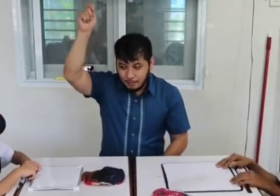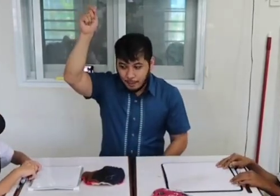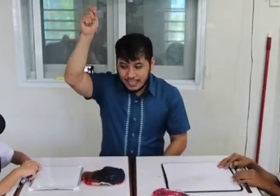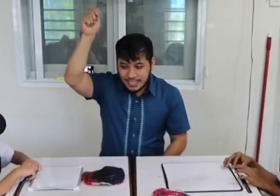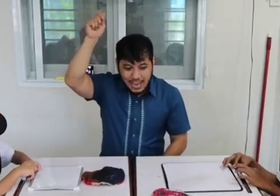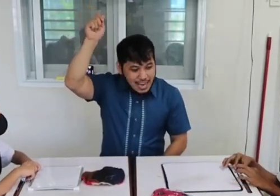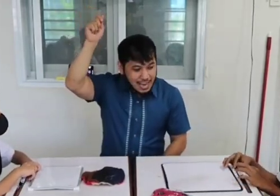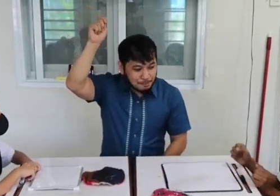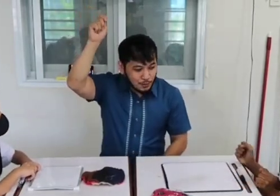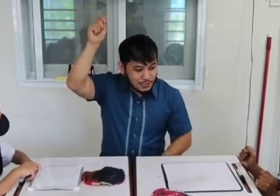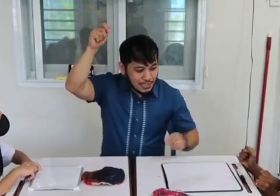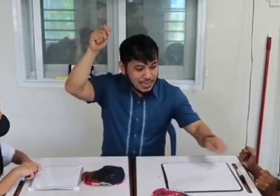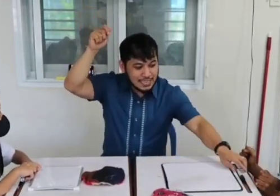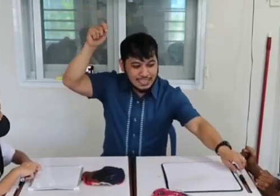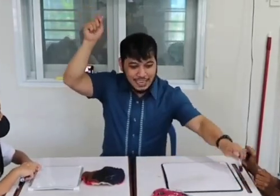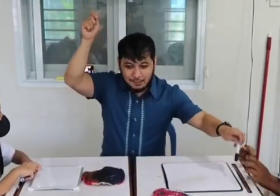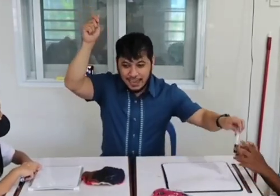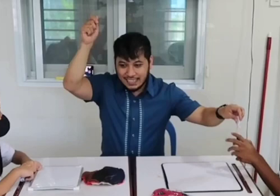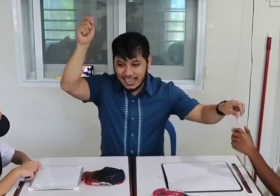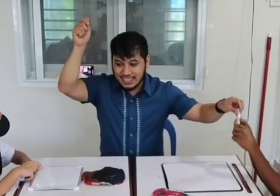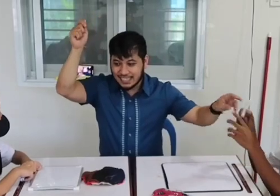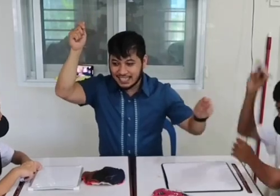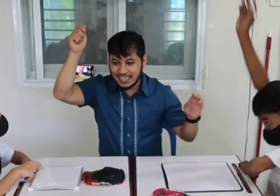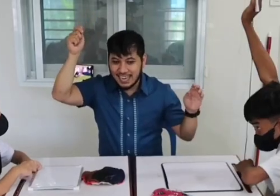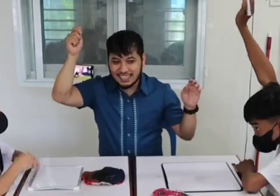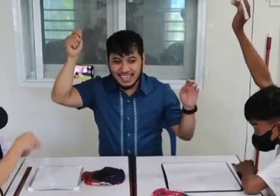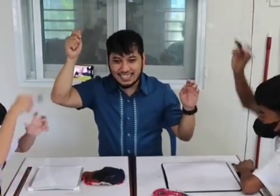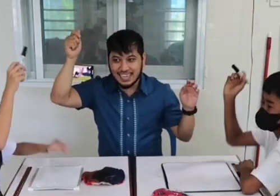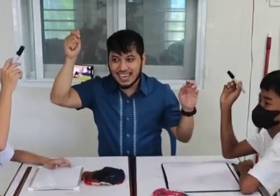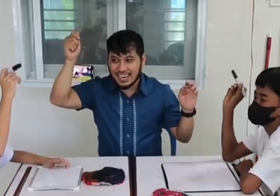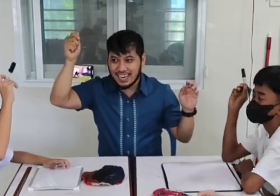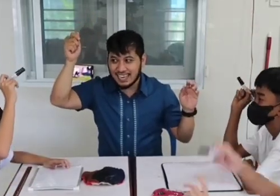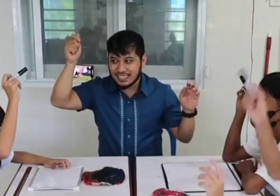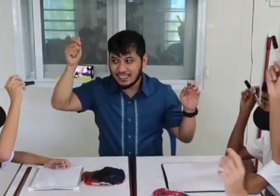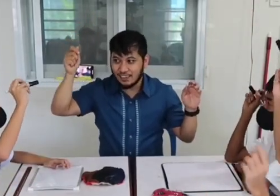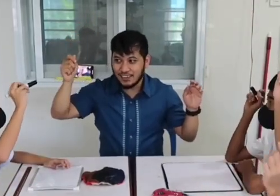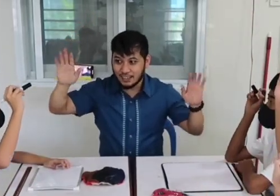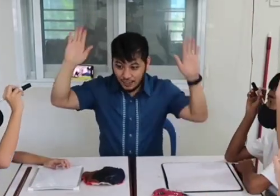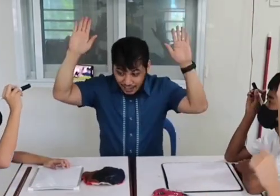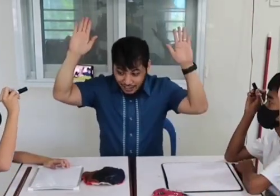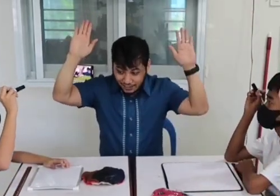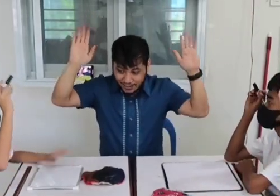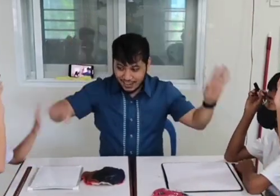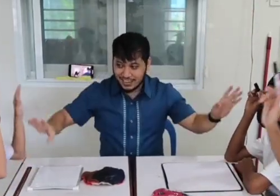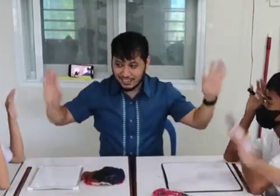Pents up. O, taas ang kamay. Taas-taas yan. Taas-taas. O, ganito lang kayo. Ganun, ganun.